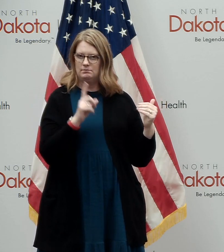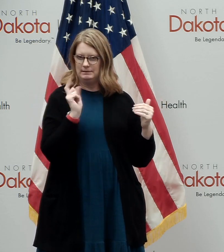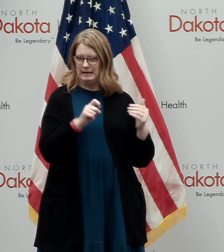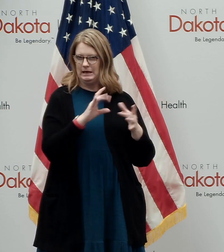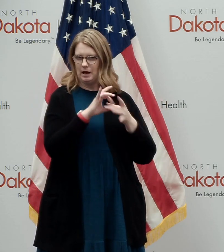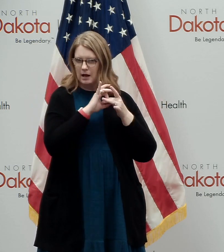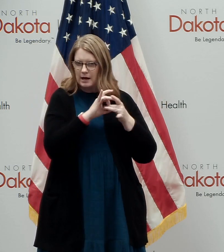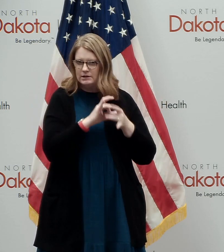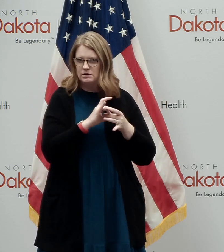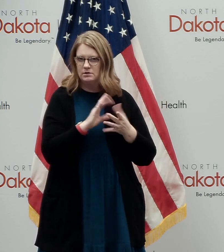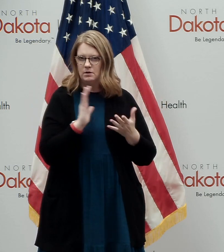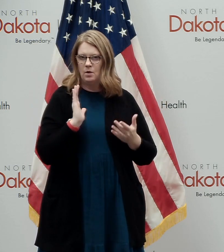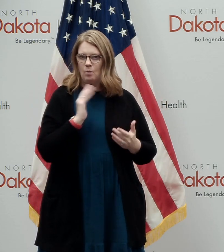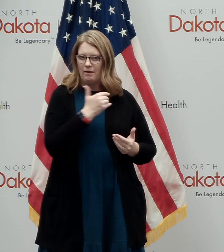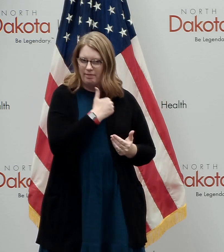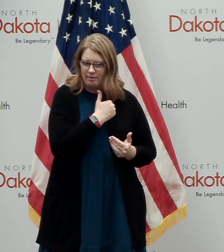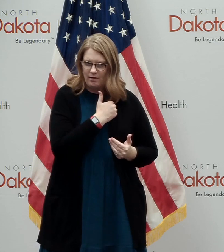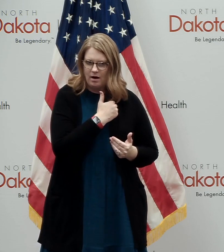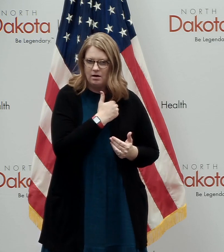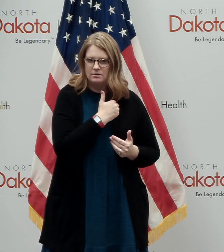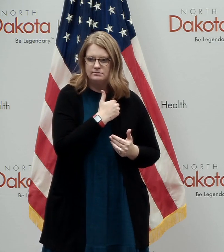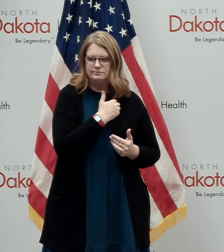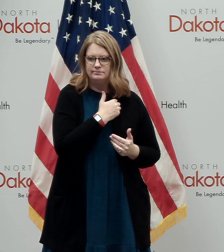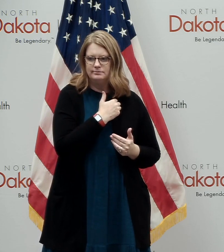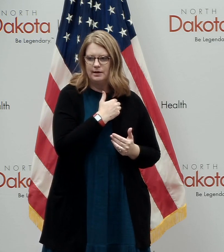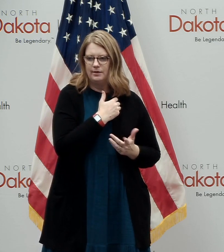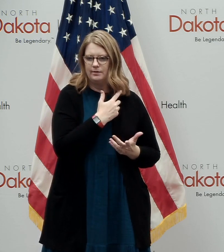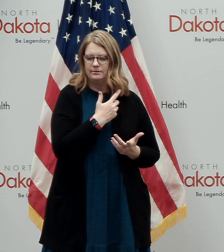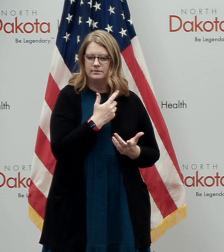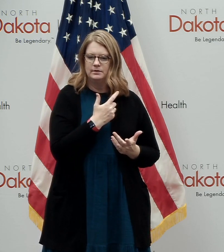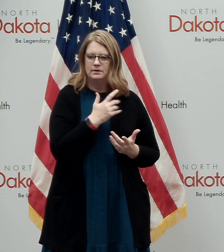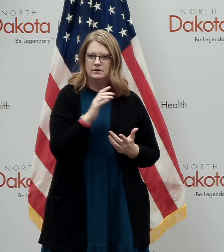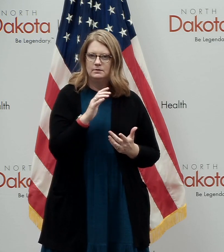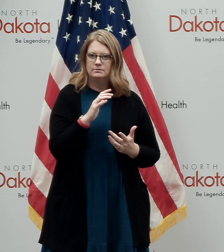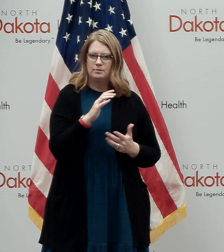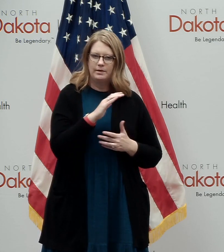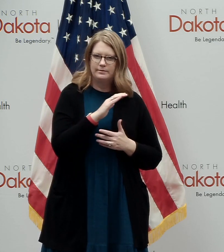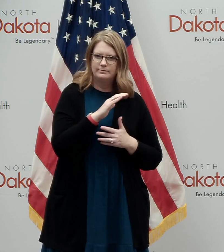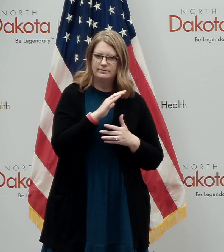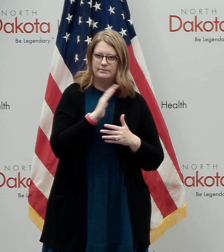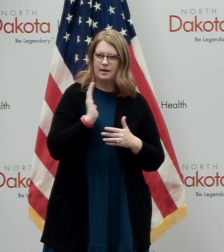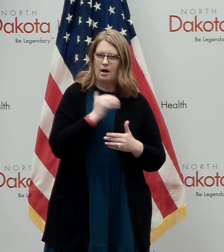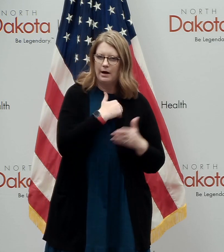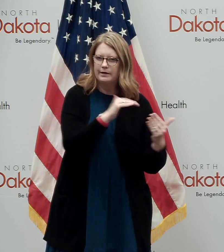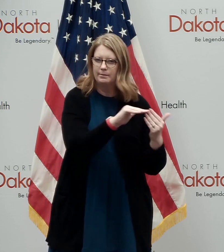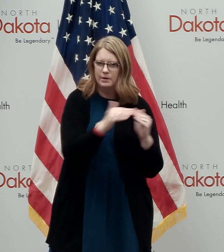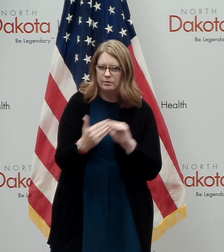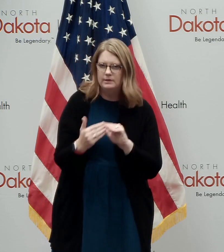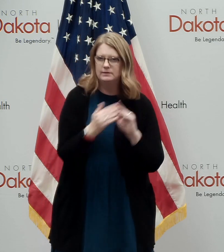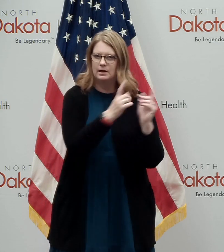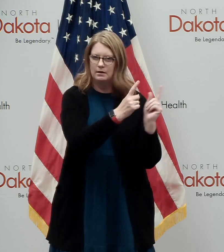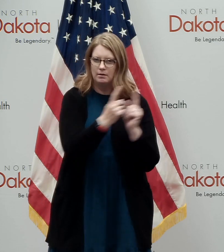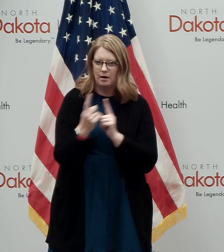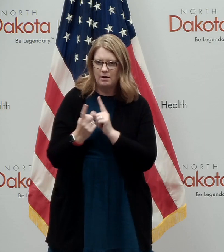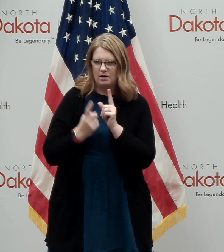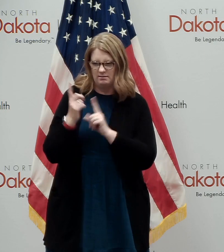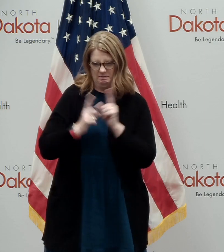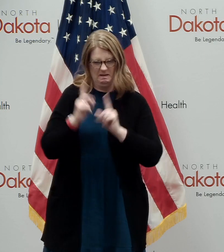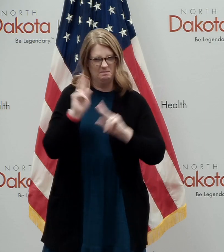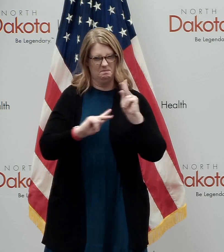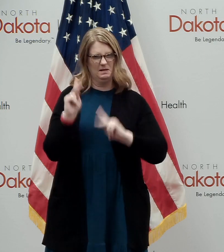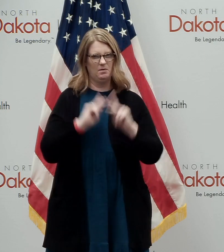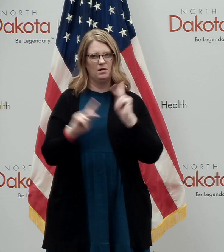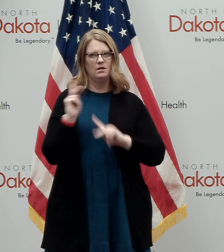own humanity. We have to understand that we are in this together. We do have to understand that this invisible virus